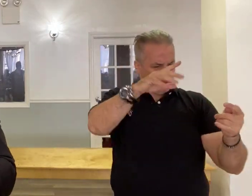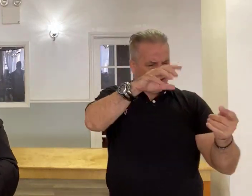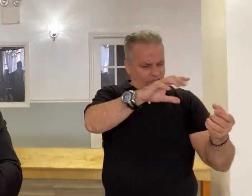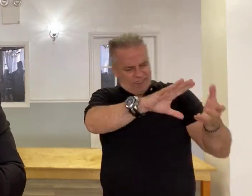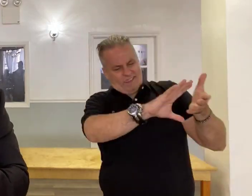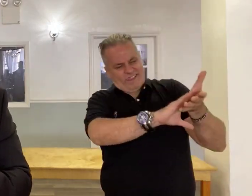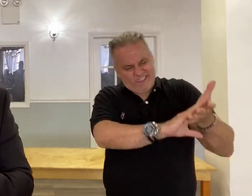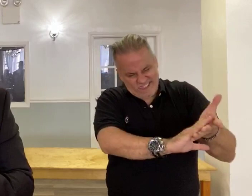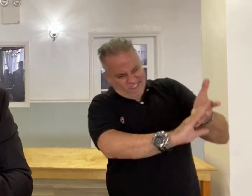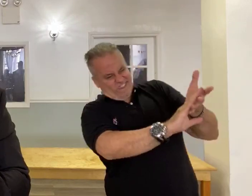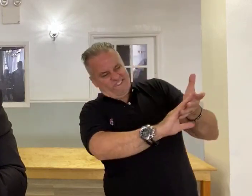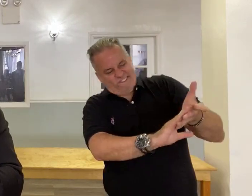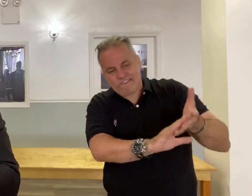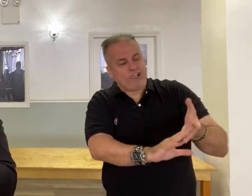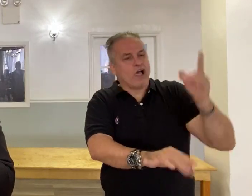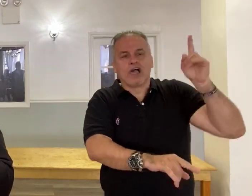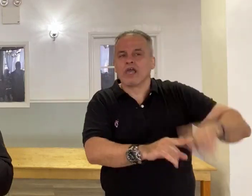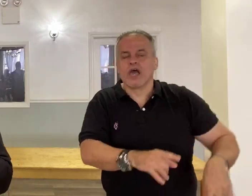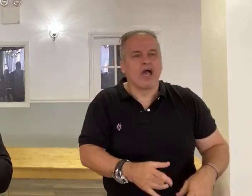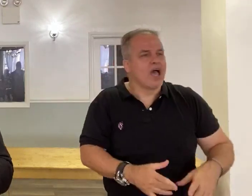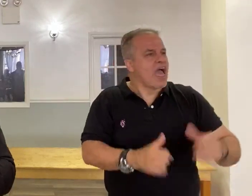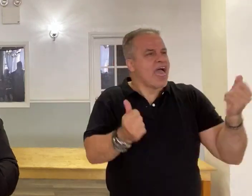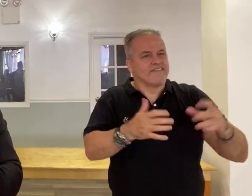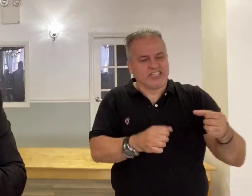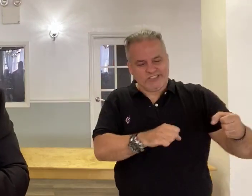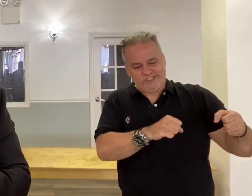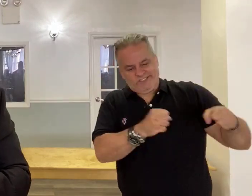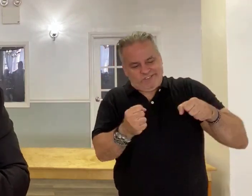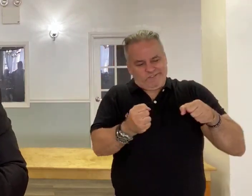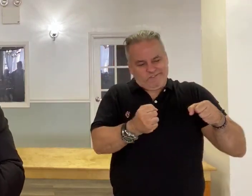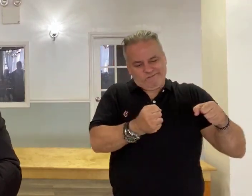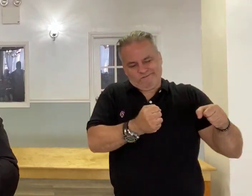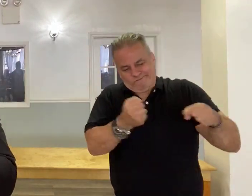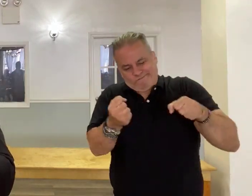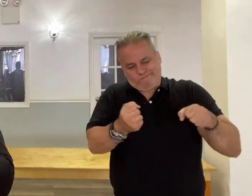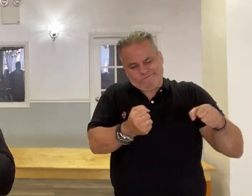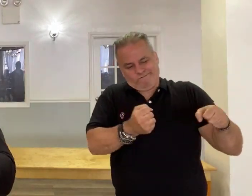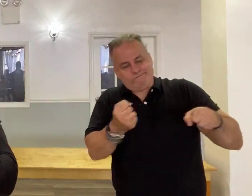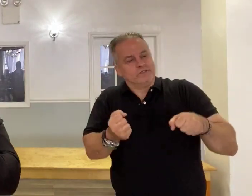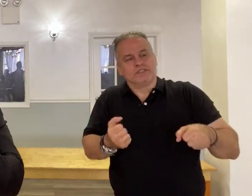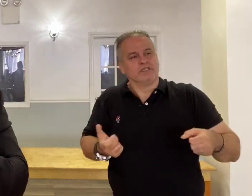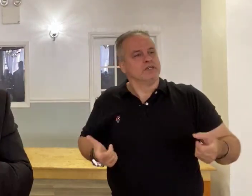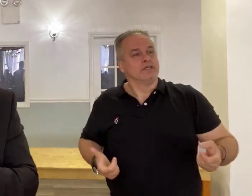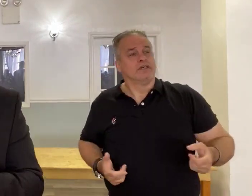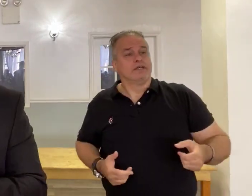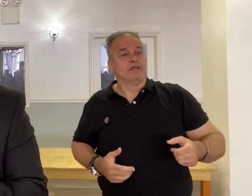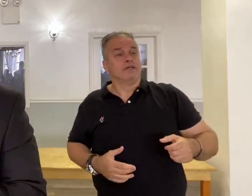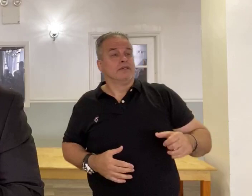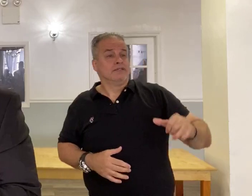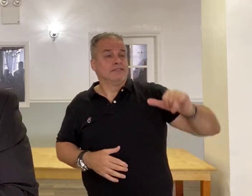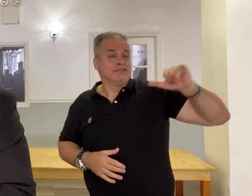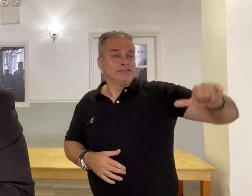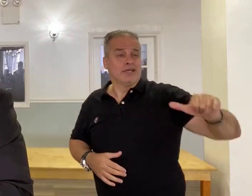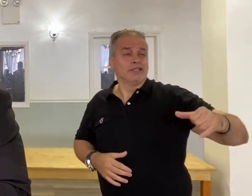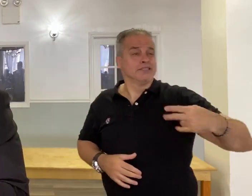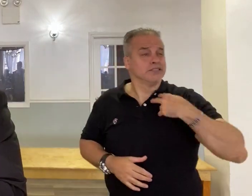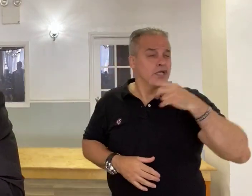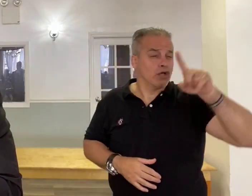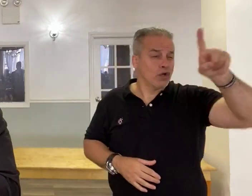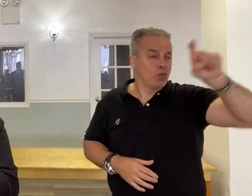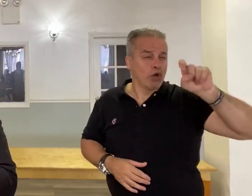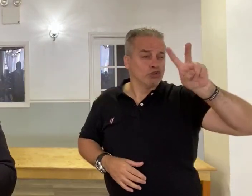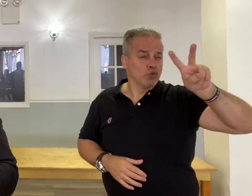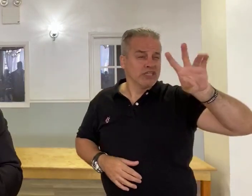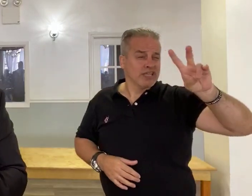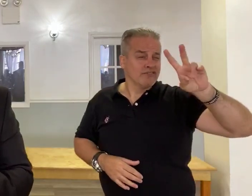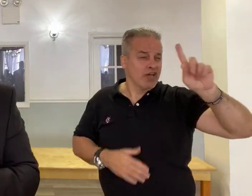him, but it could not work. He tried everything he could, and for 127 hours, you do the